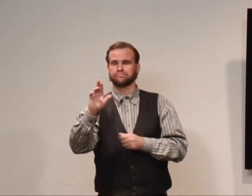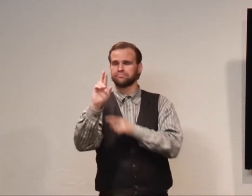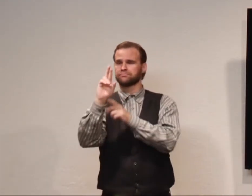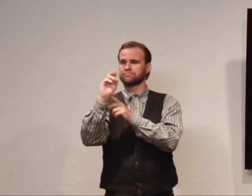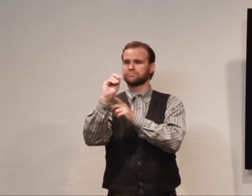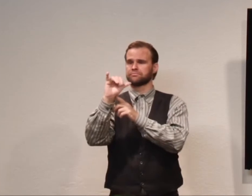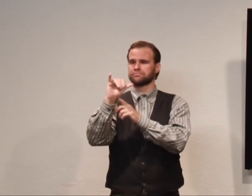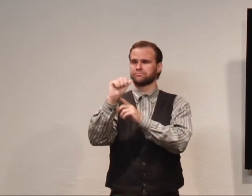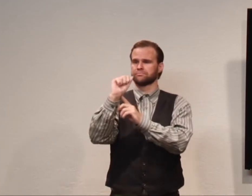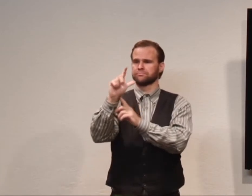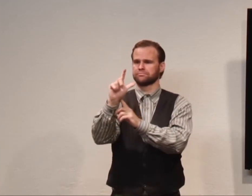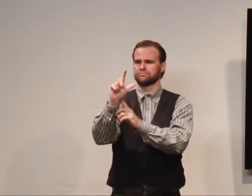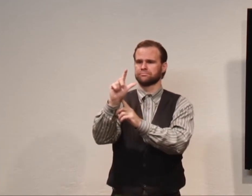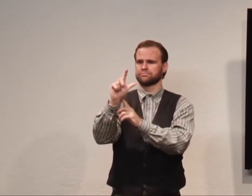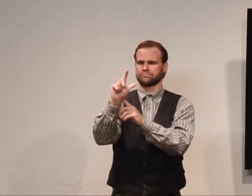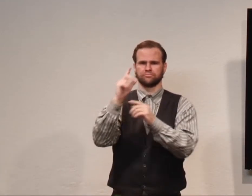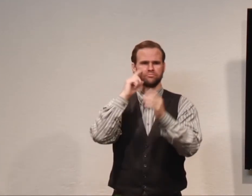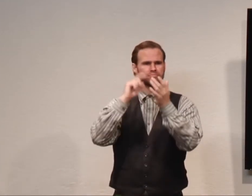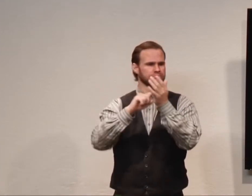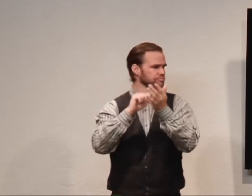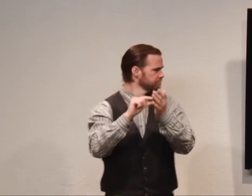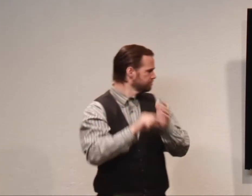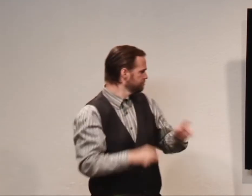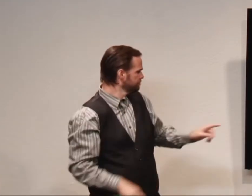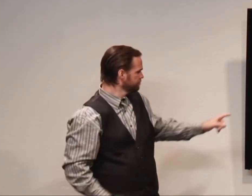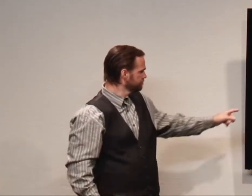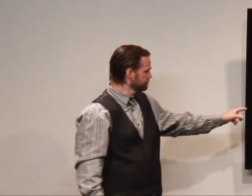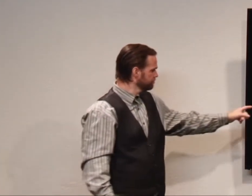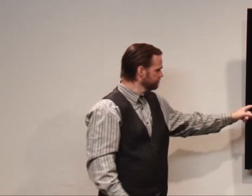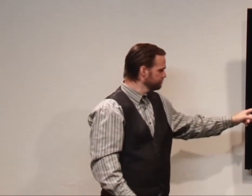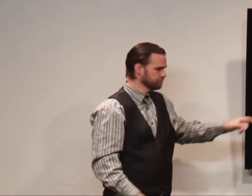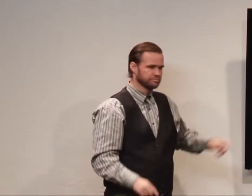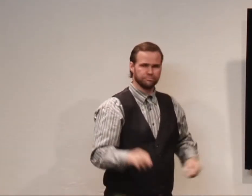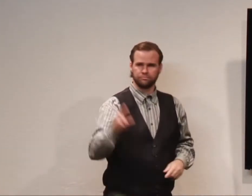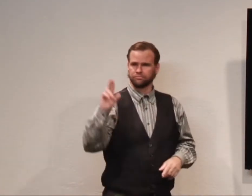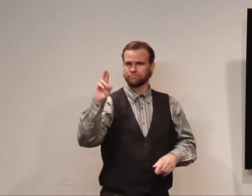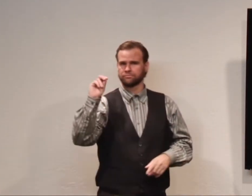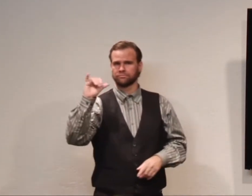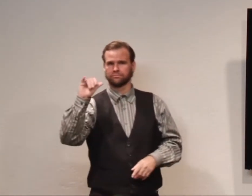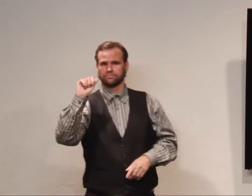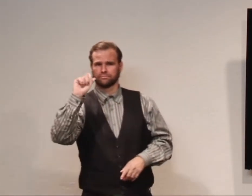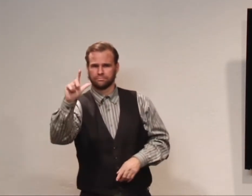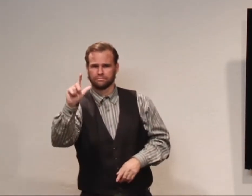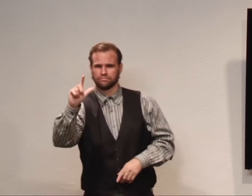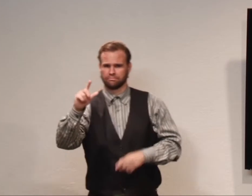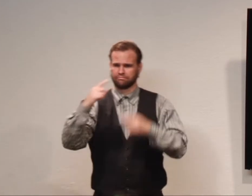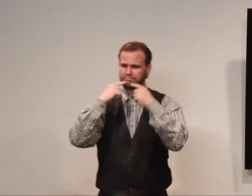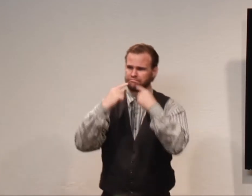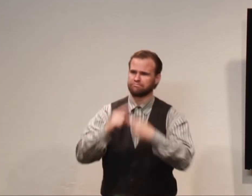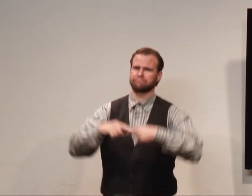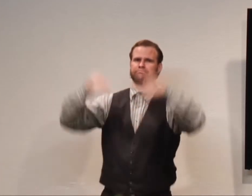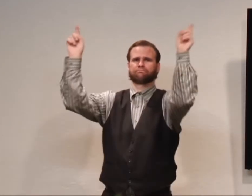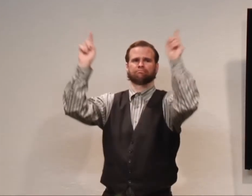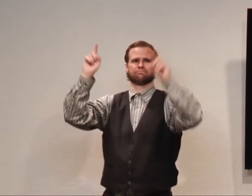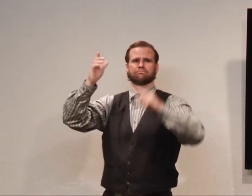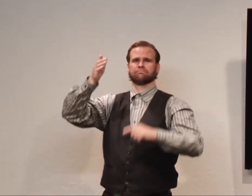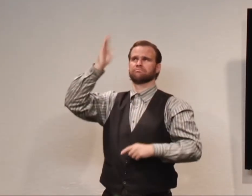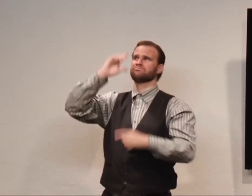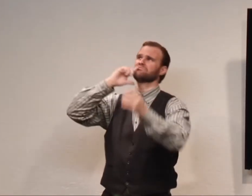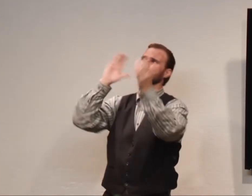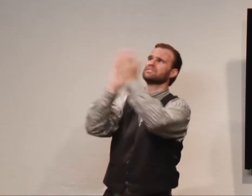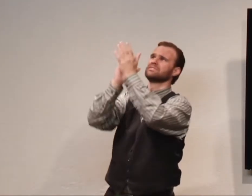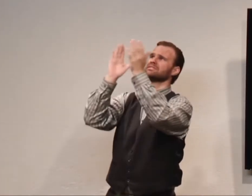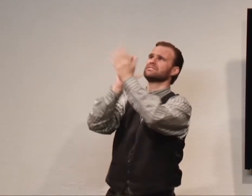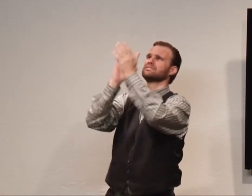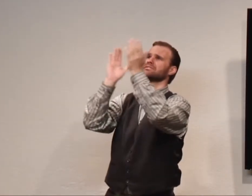God. We are involved in the priesthood. And then in 1 Peter chapter 2, verses 5 and then verse 9, it says, we